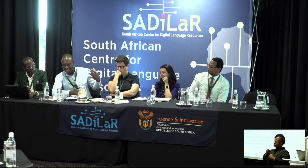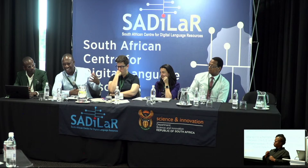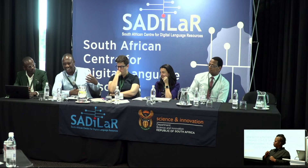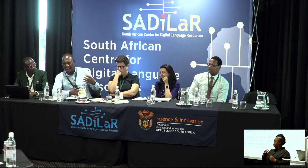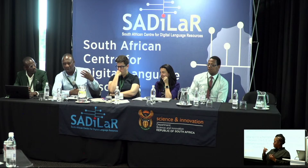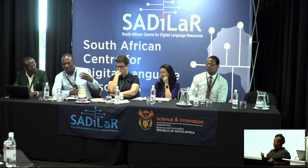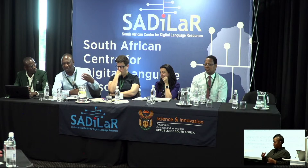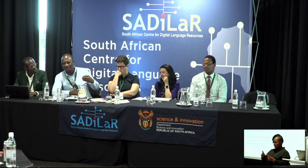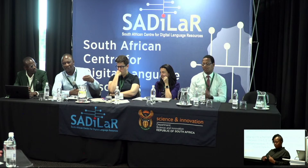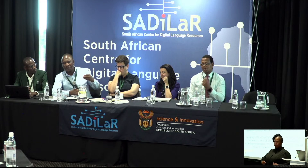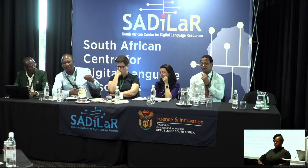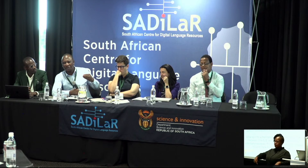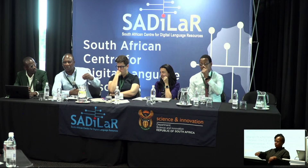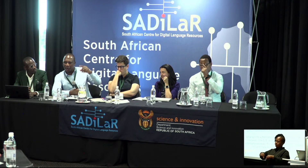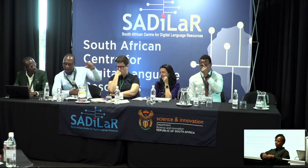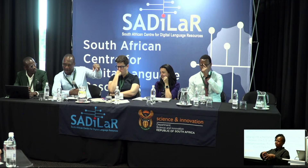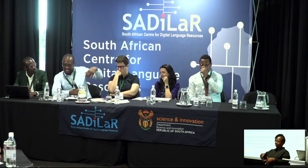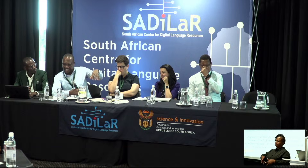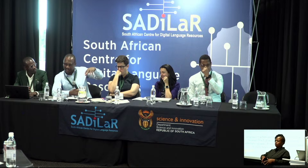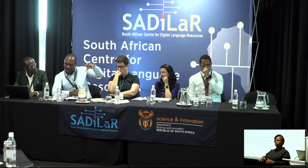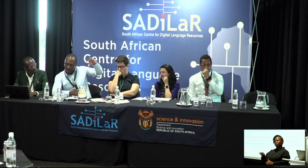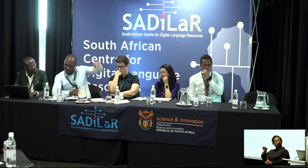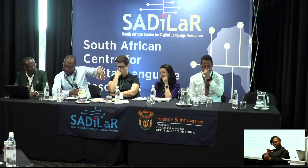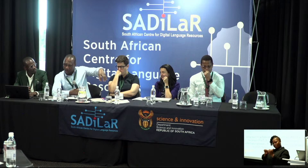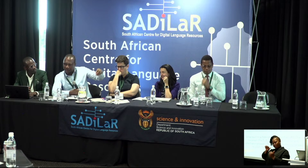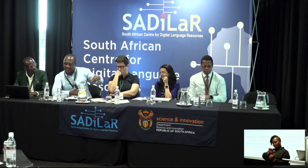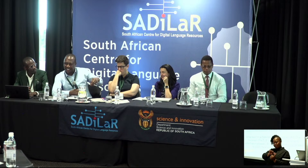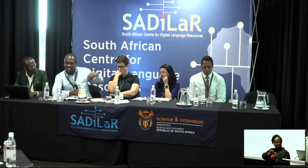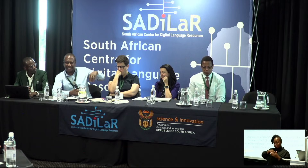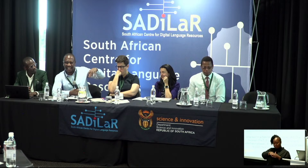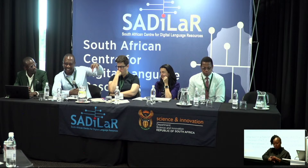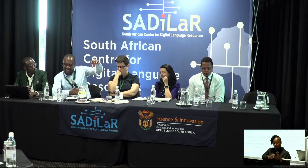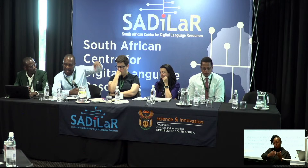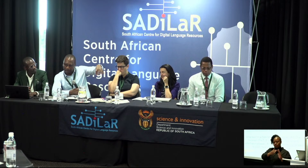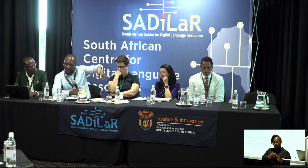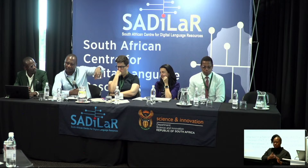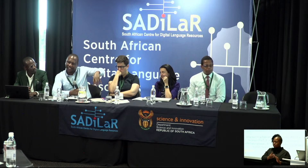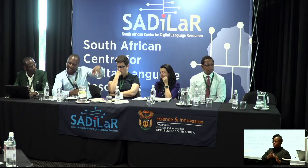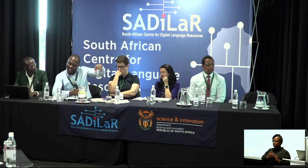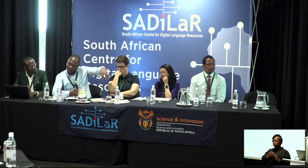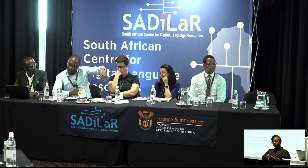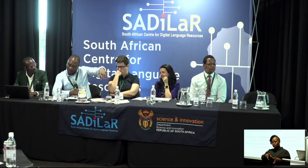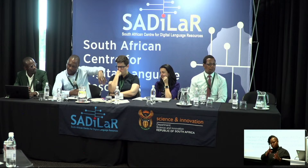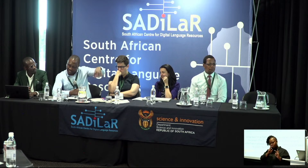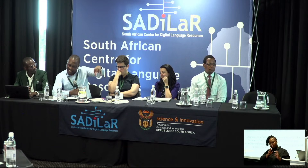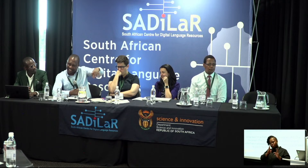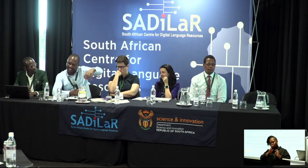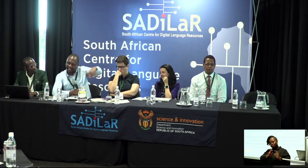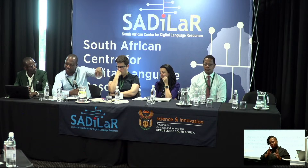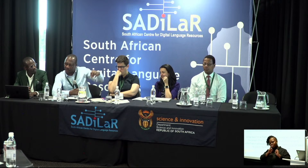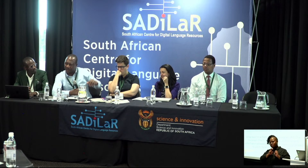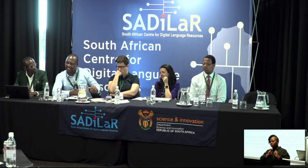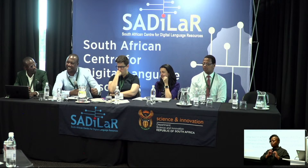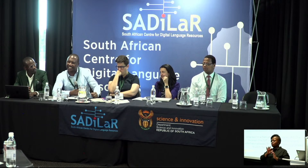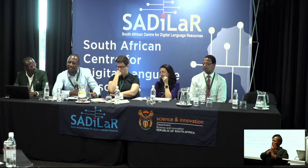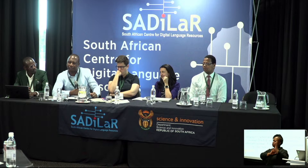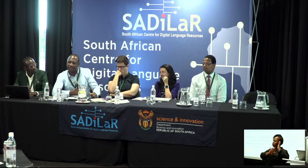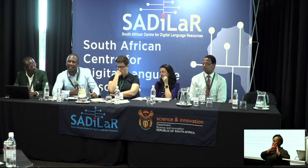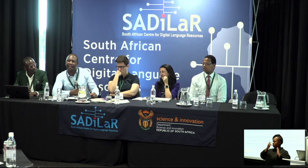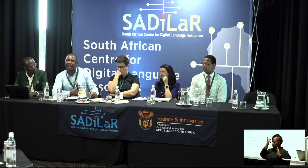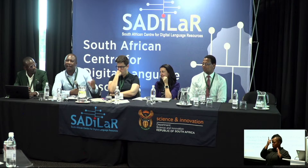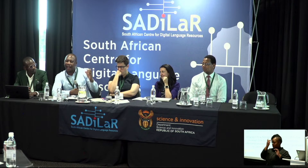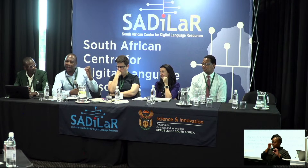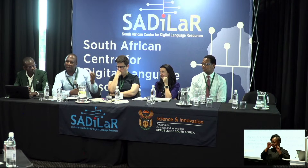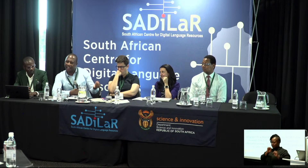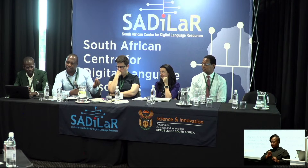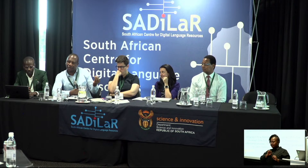upon us here now to go back to those communities and tap into those indigenous knowledge